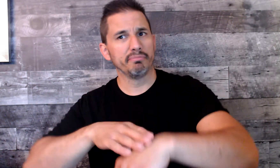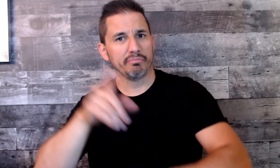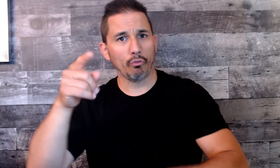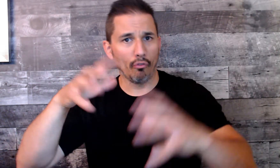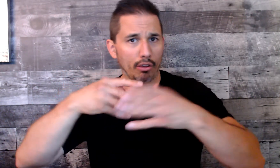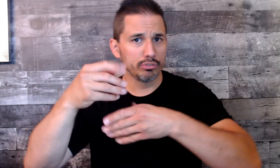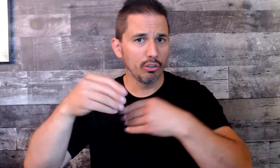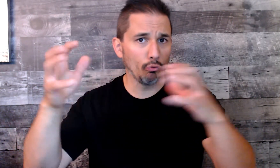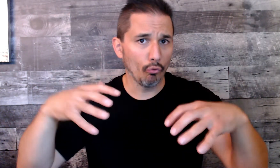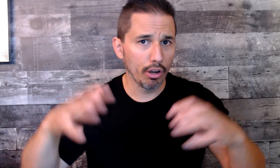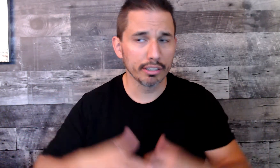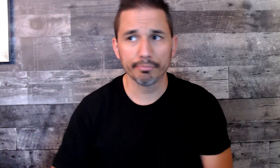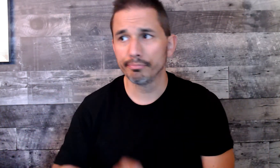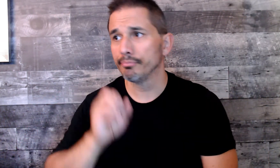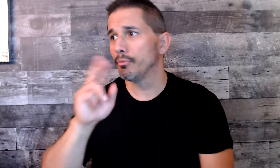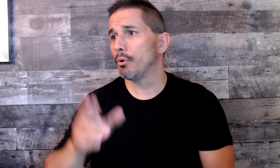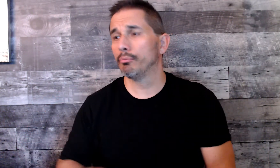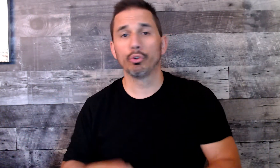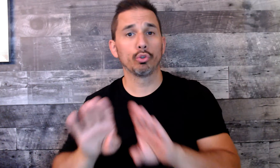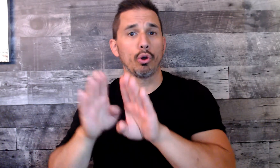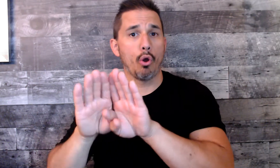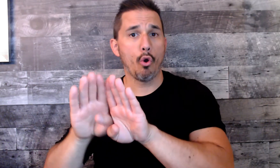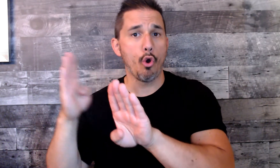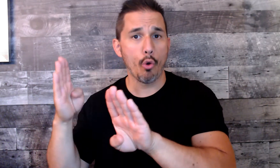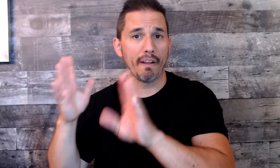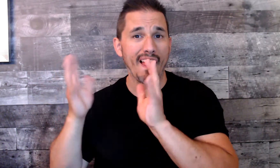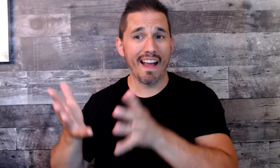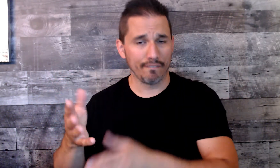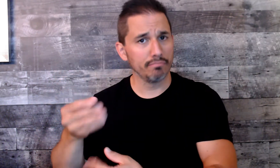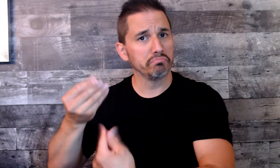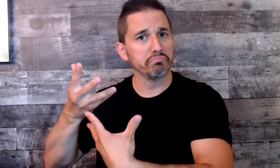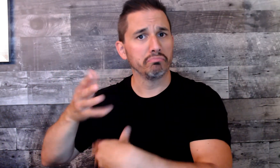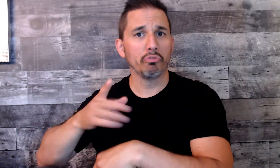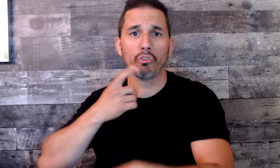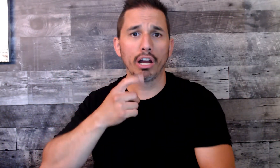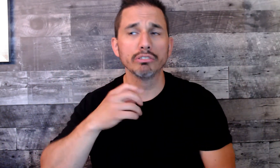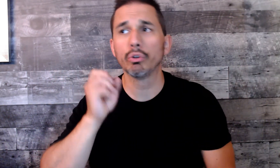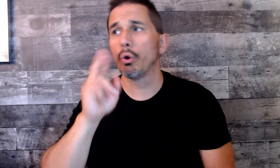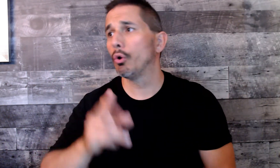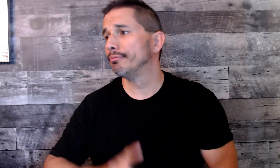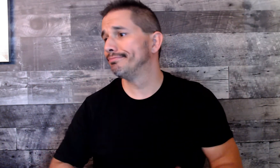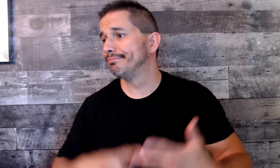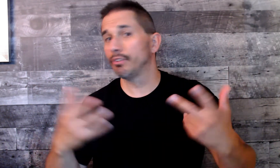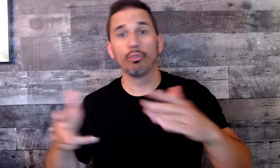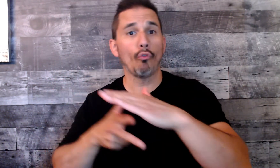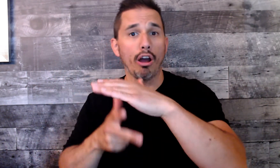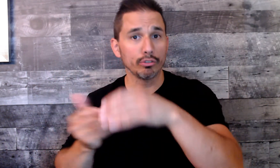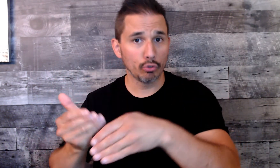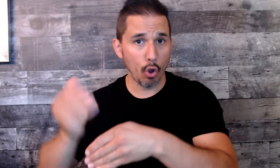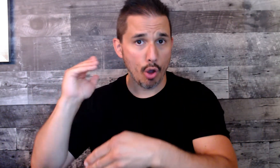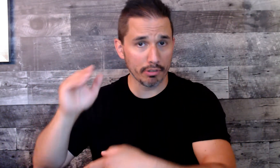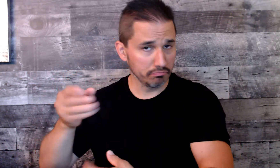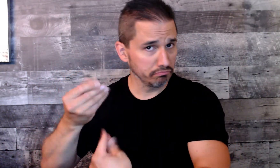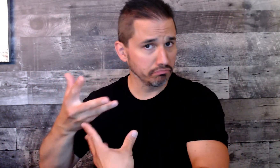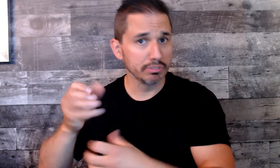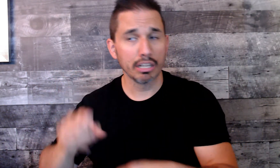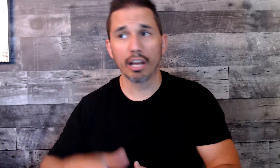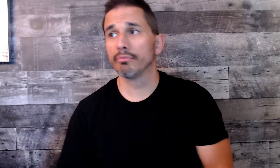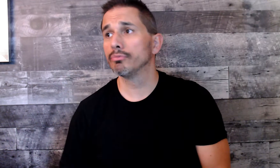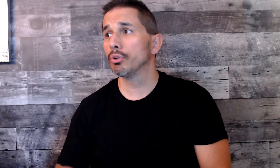lights to let you know that it's raining outside. You could also have it set to turn red when you've left the door open, or if the garage door is